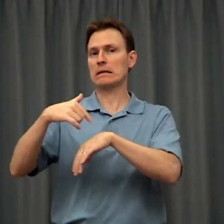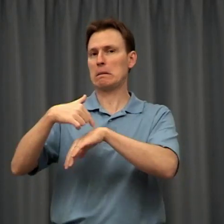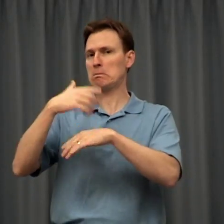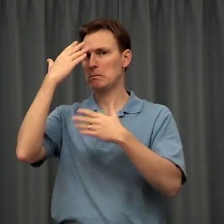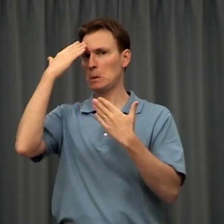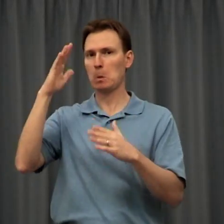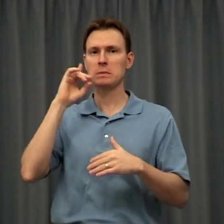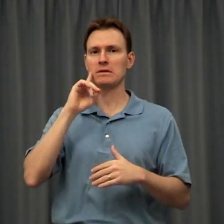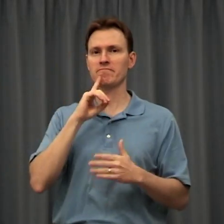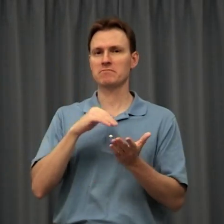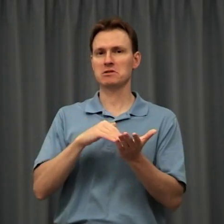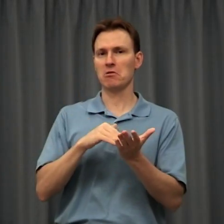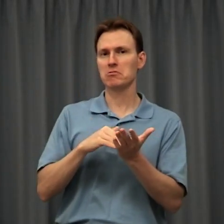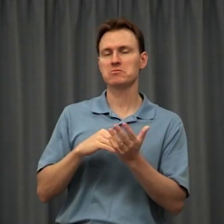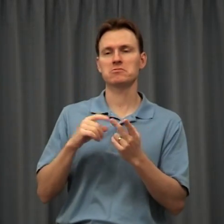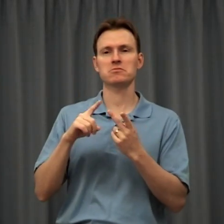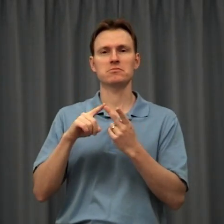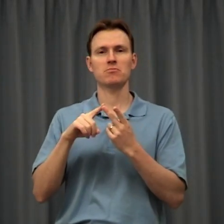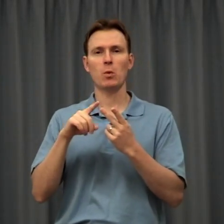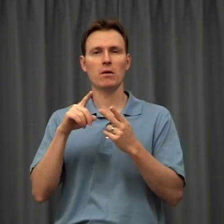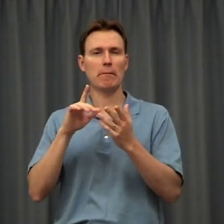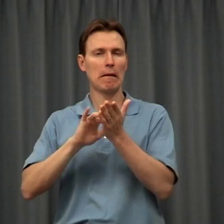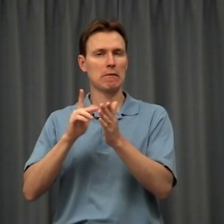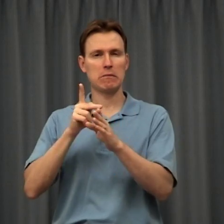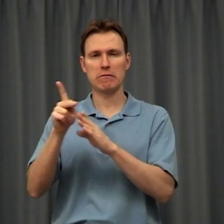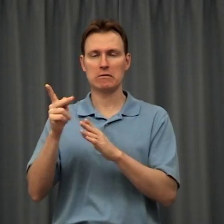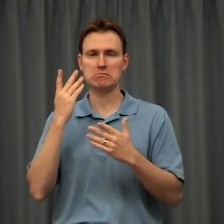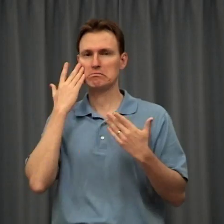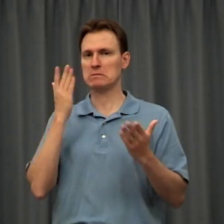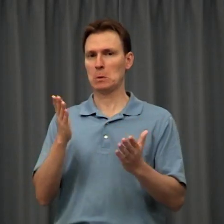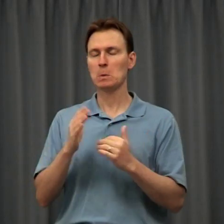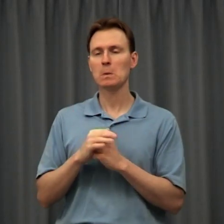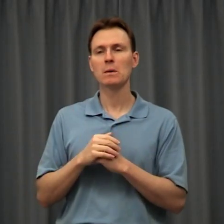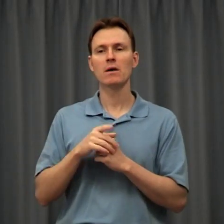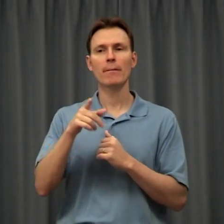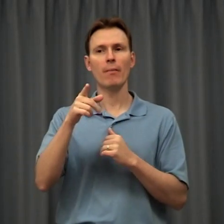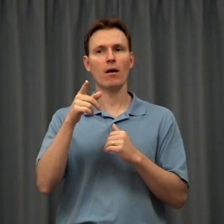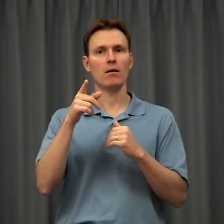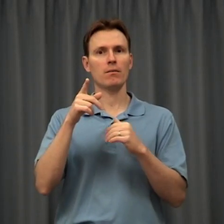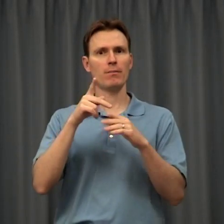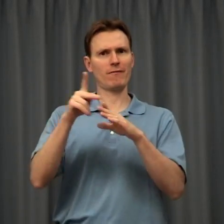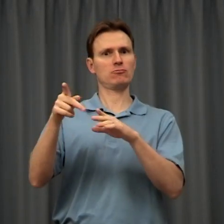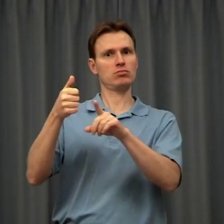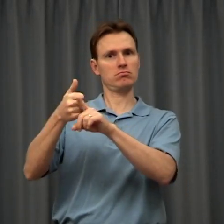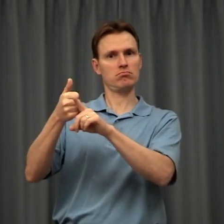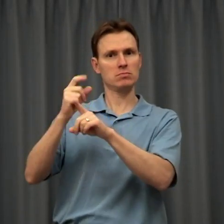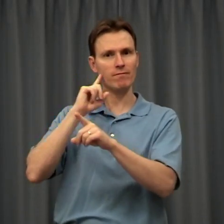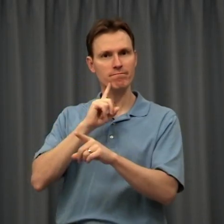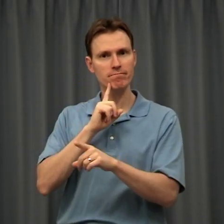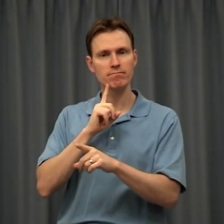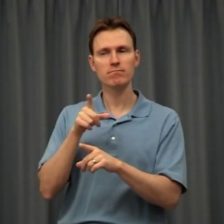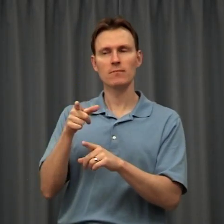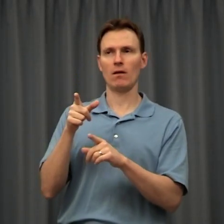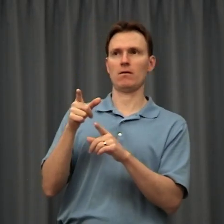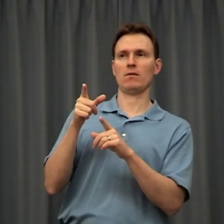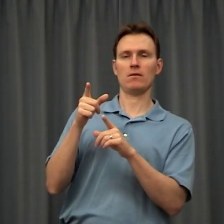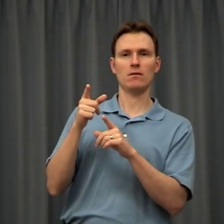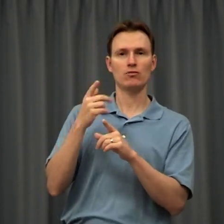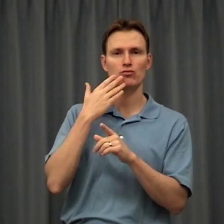I hadn't met any deaf doctors, so I didn't know much about the medical field. Regardless, those deaf professionals